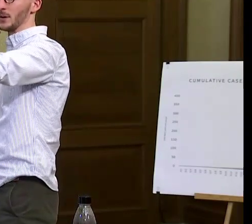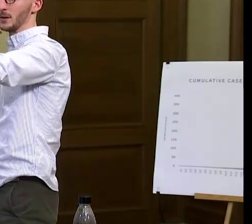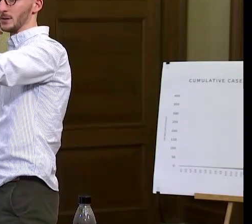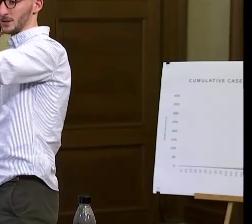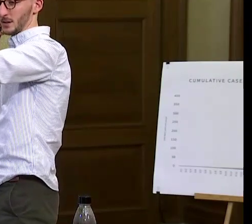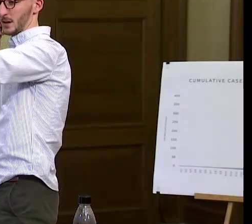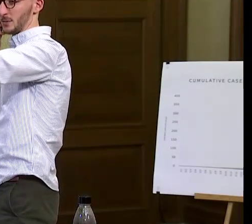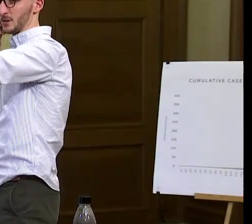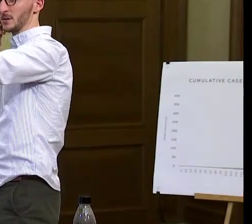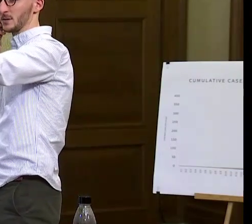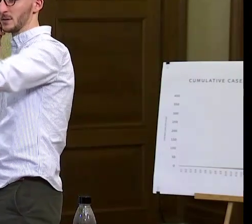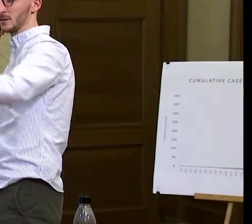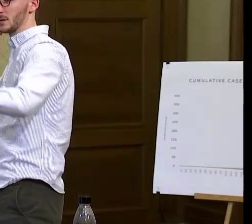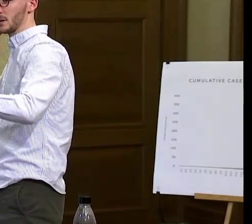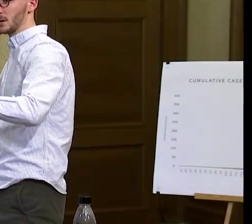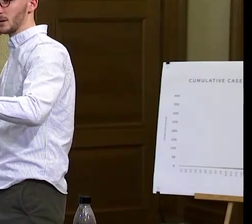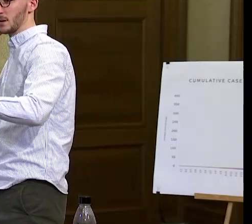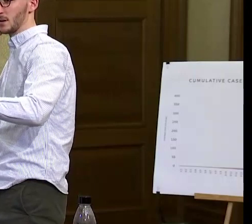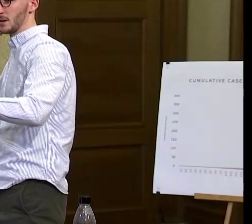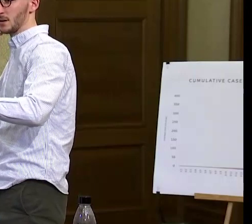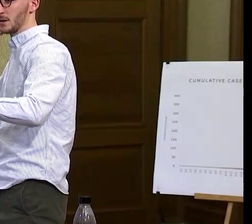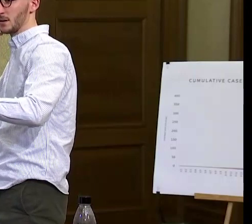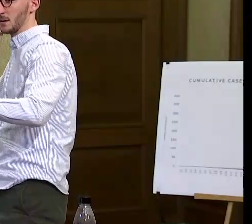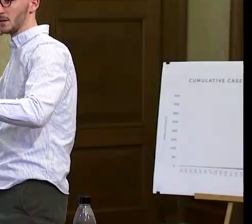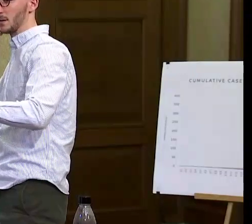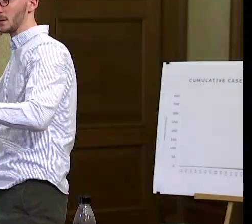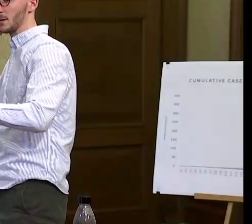Hey, Emily, is the cameras on?